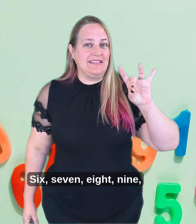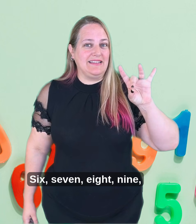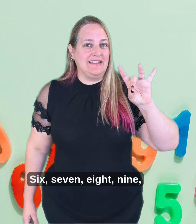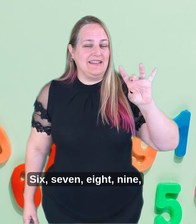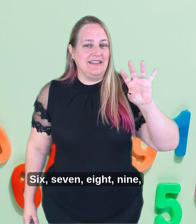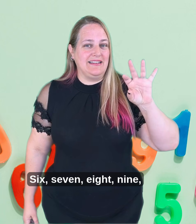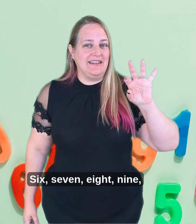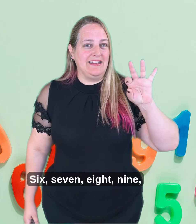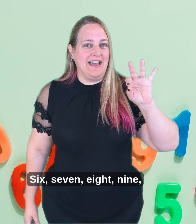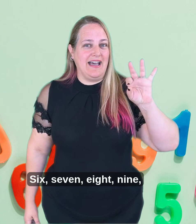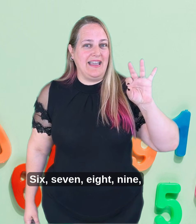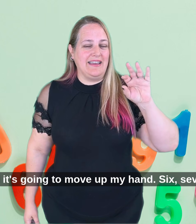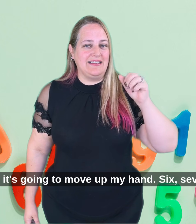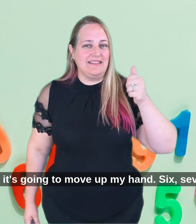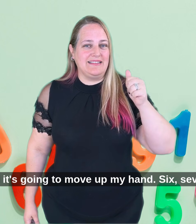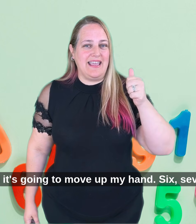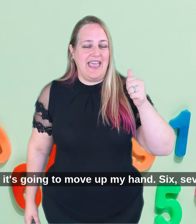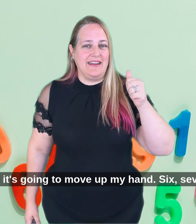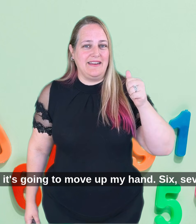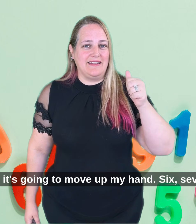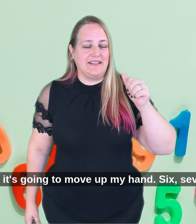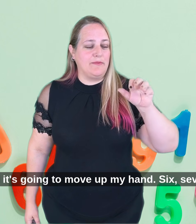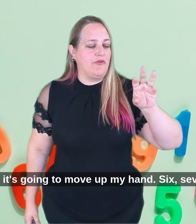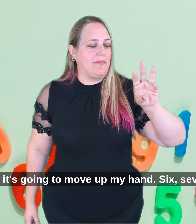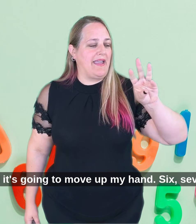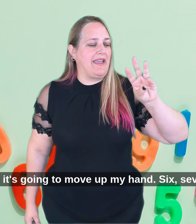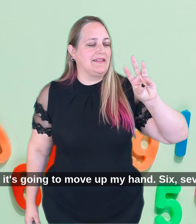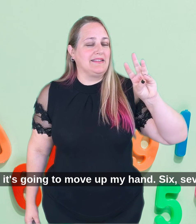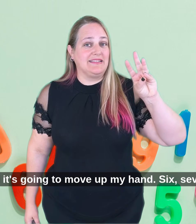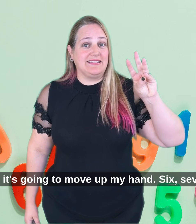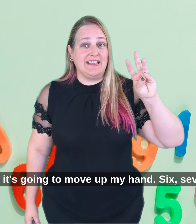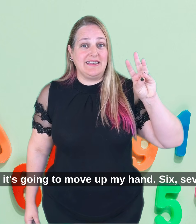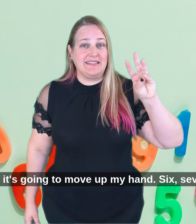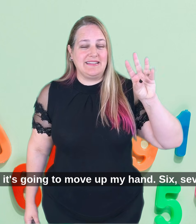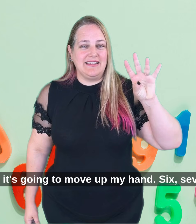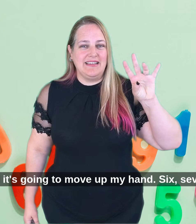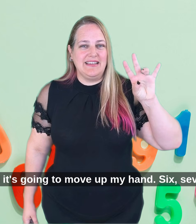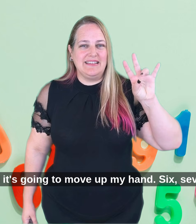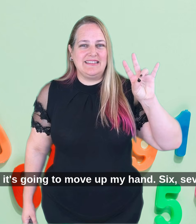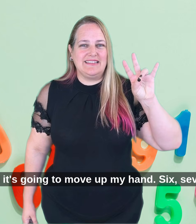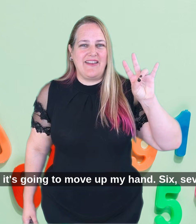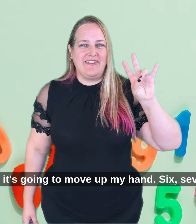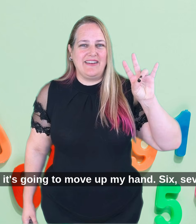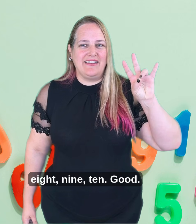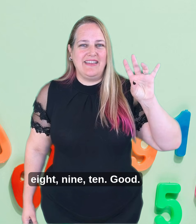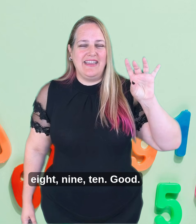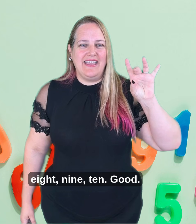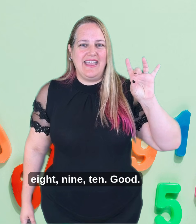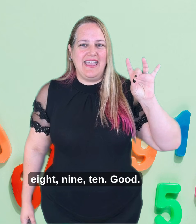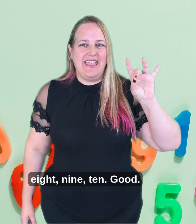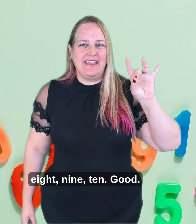8, 9, 10. And it's going to move up my hand. 6, 7,